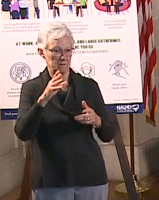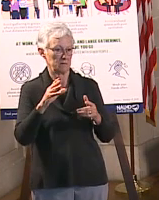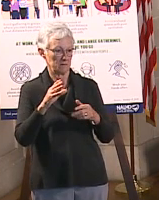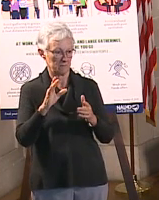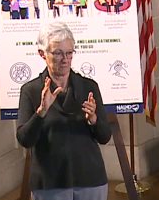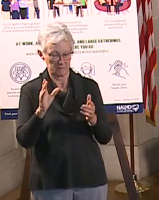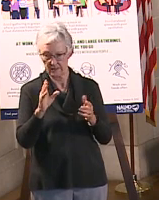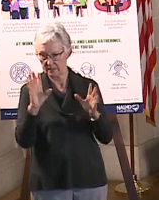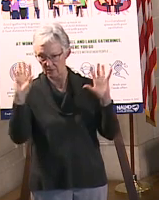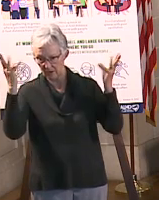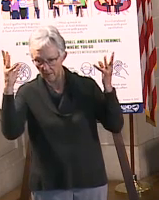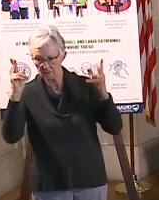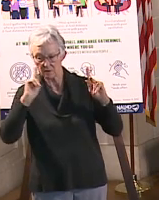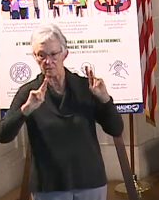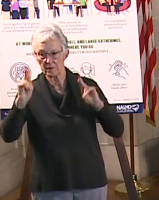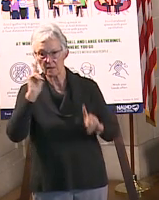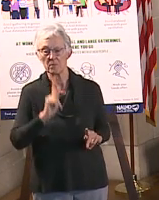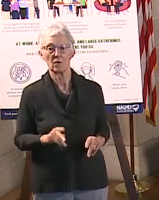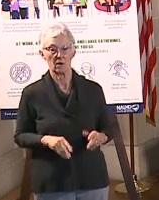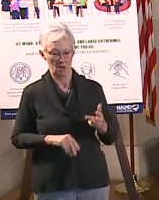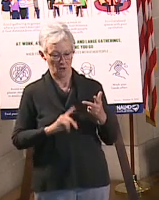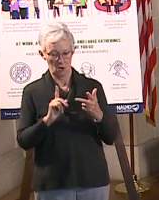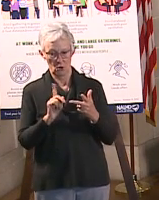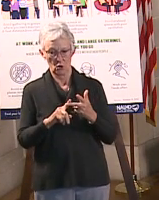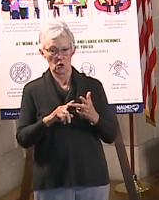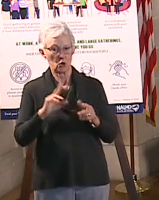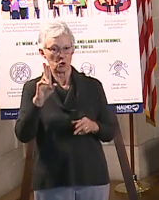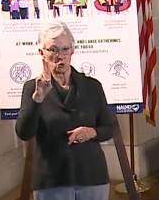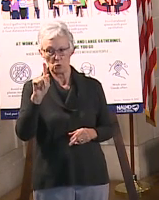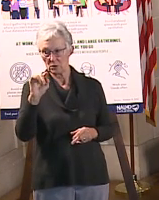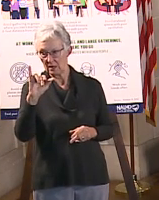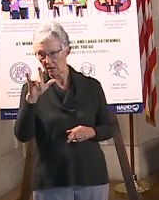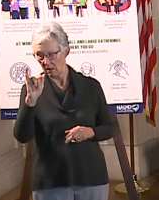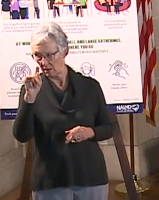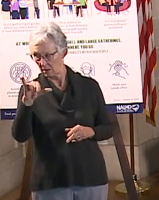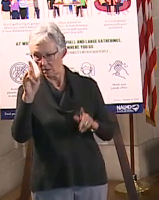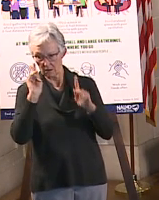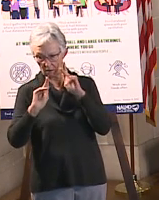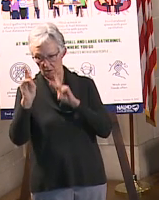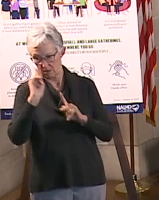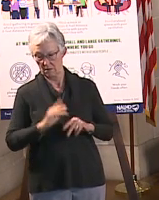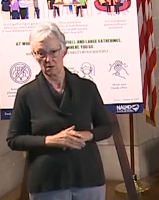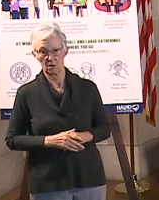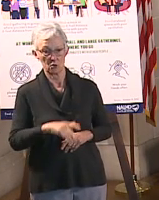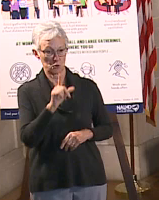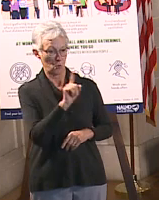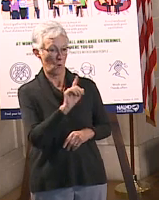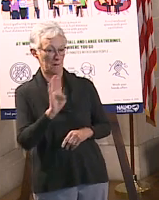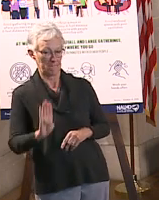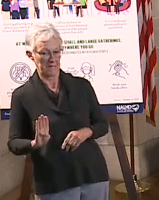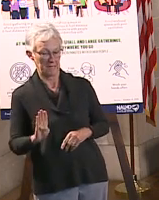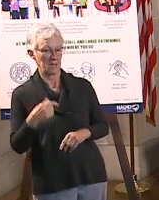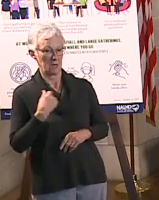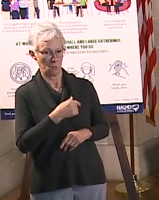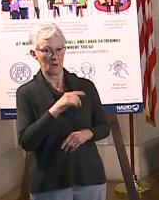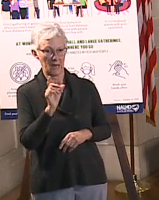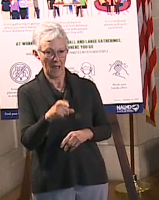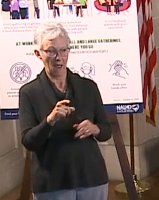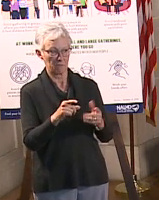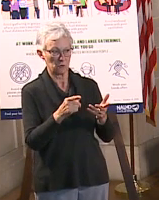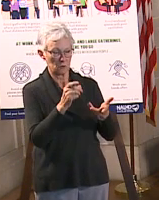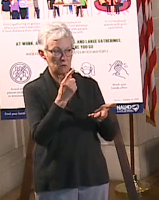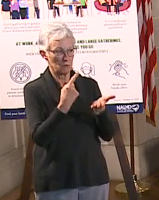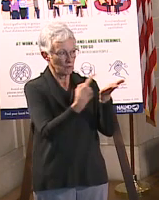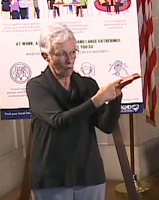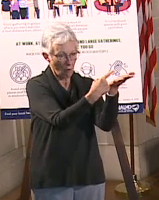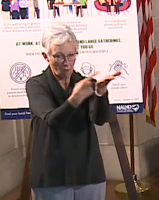agriculture, transportations, and utilities. We continue to further define Phase 1B with our community partners and have the National Guard